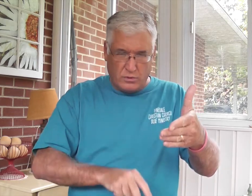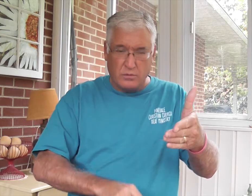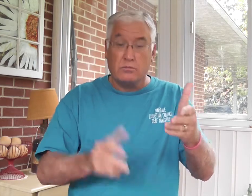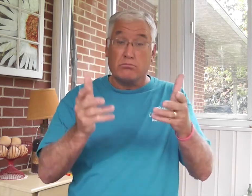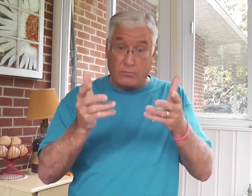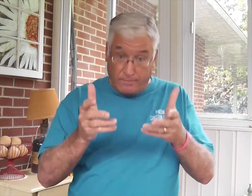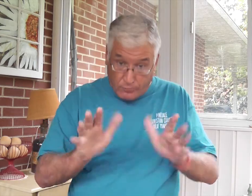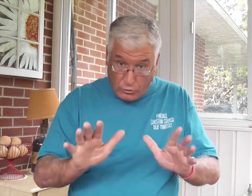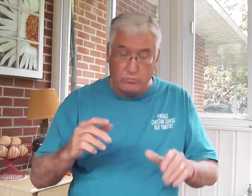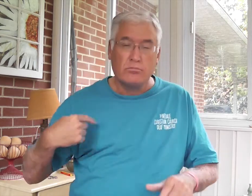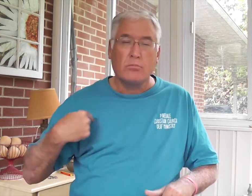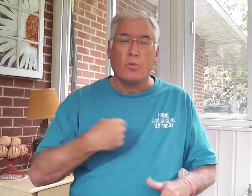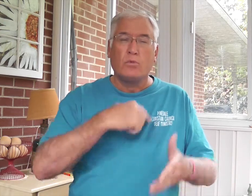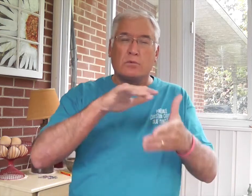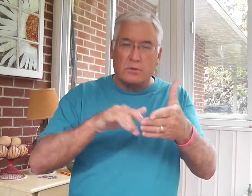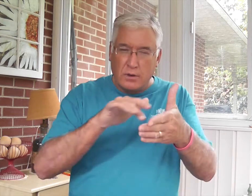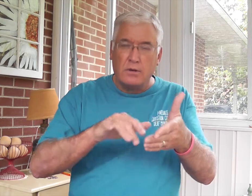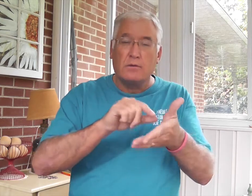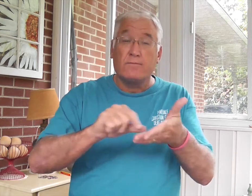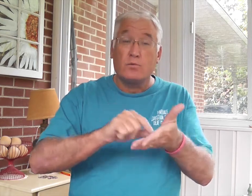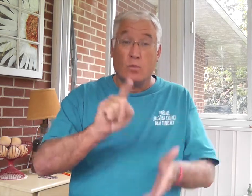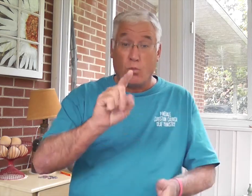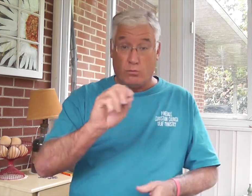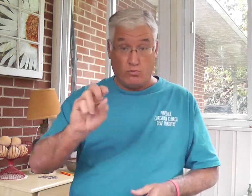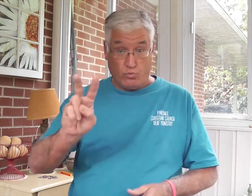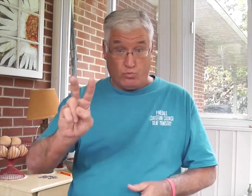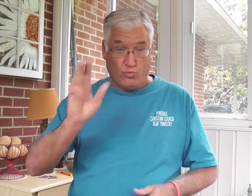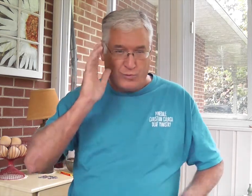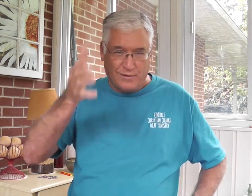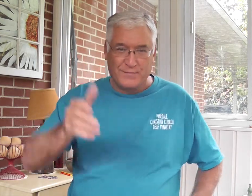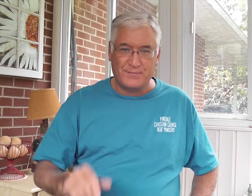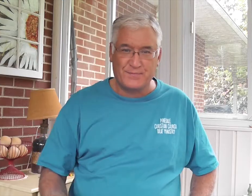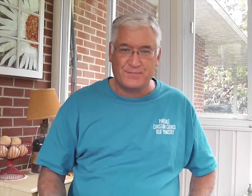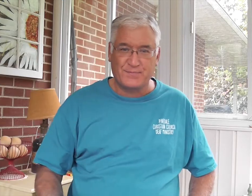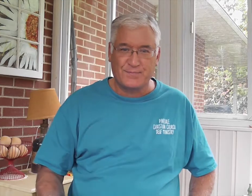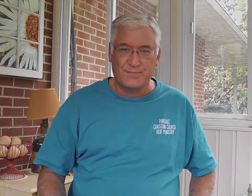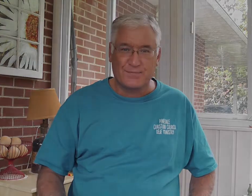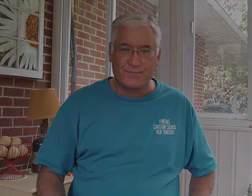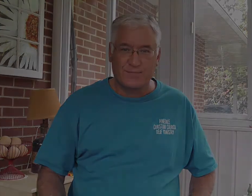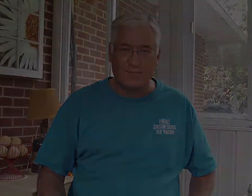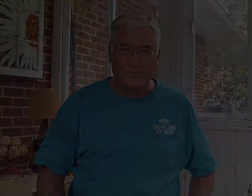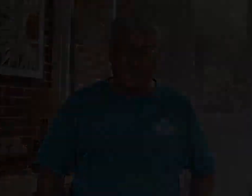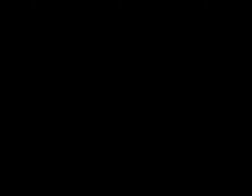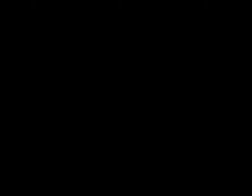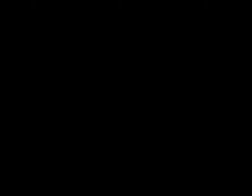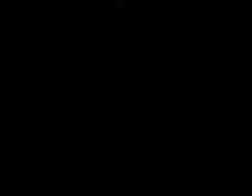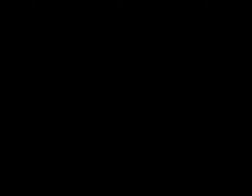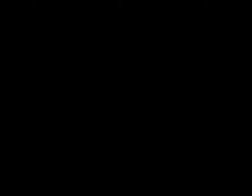chapter 3. When we finish that, we'll study verses 1 and 2.